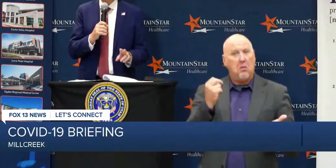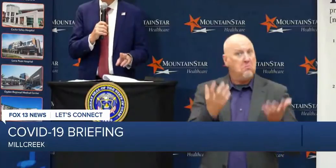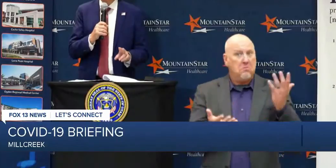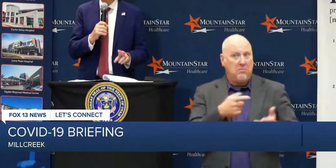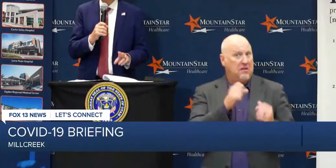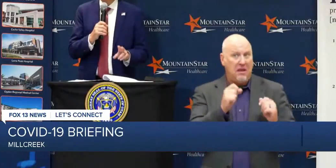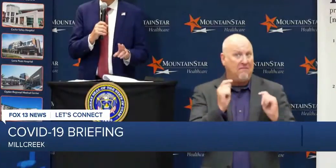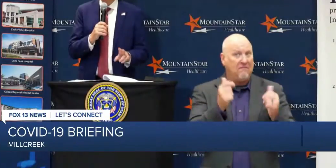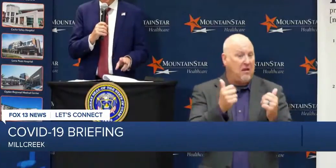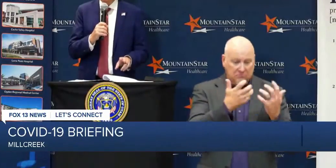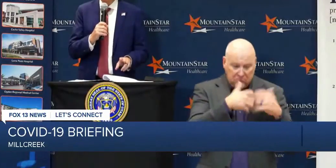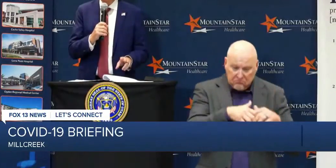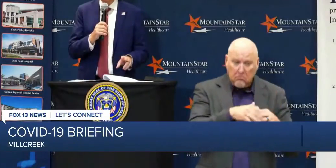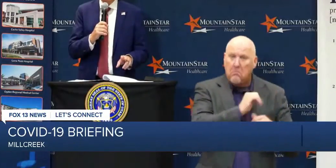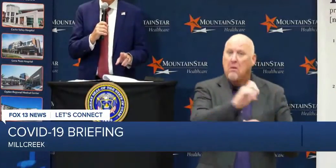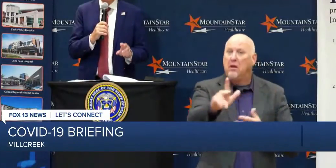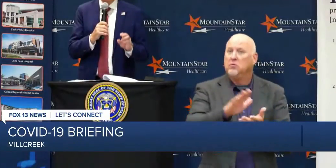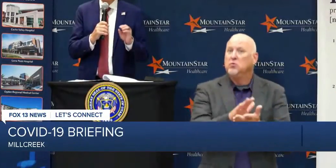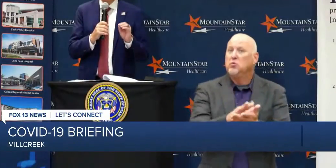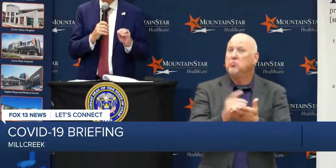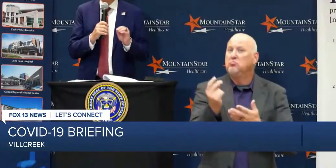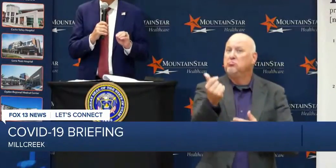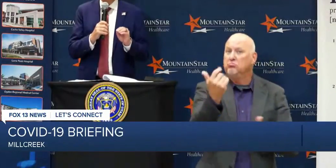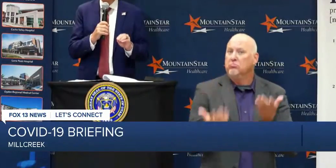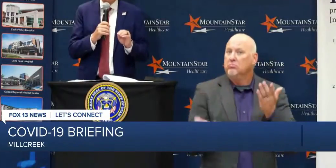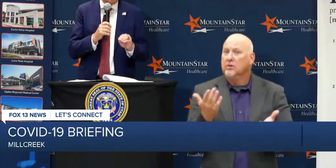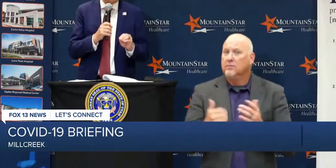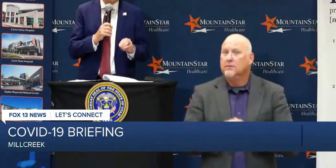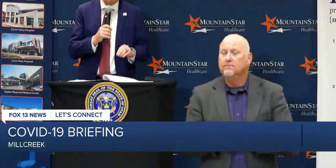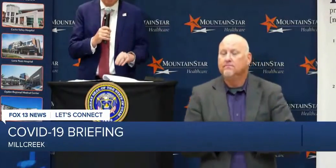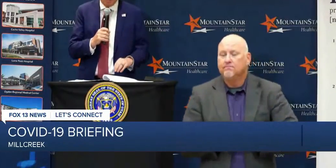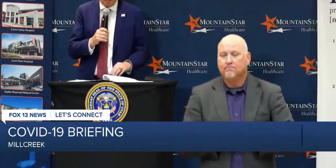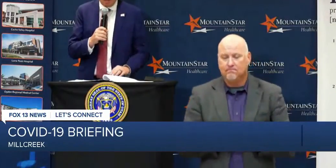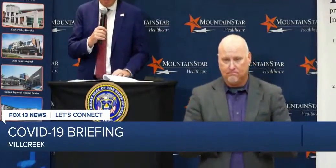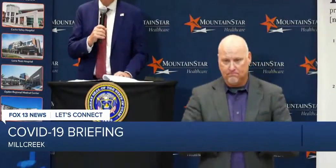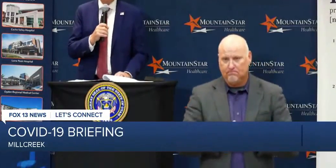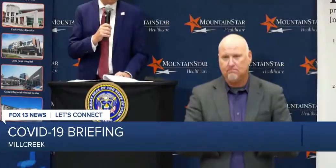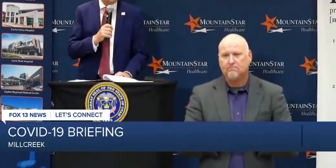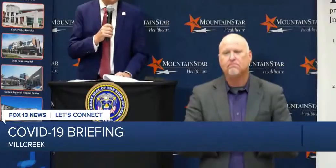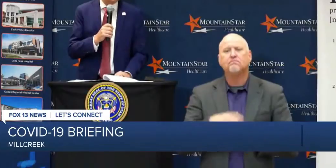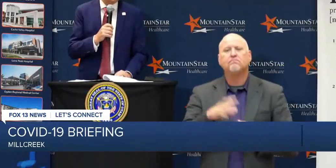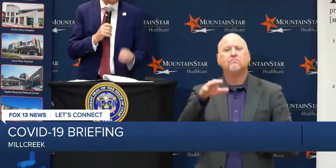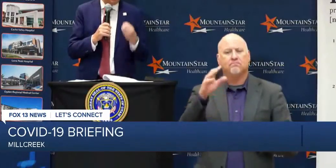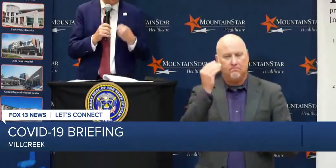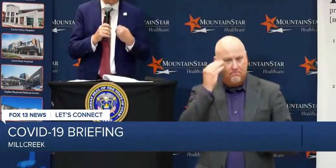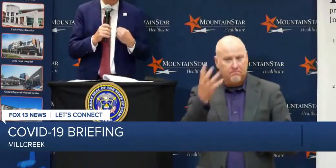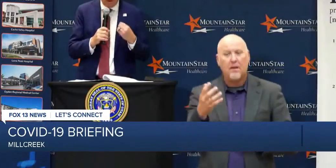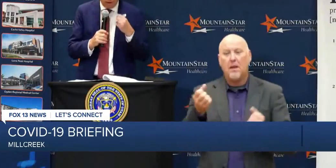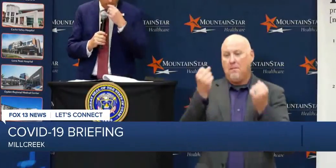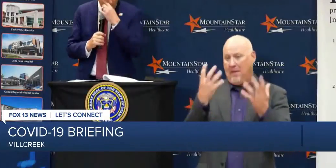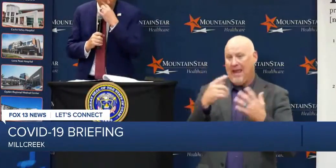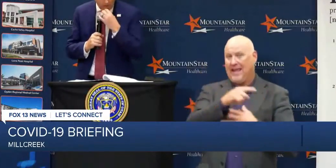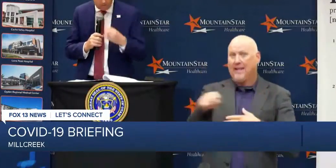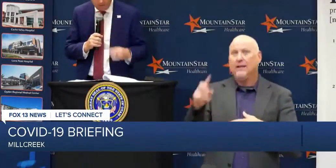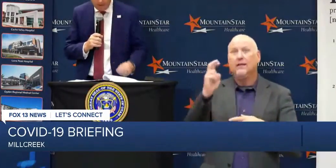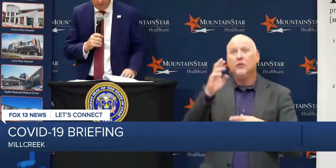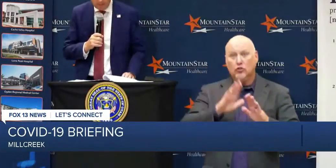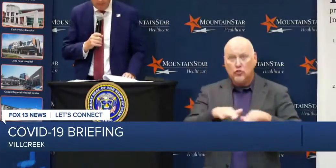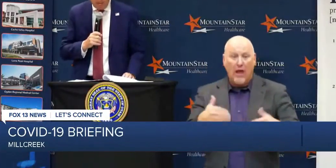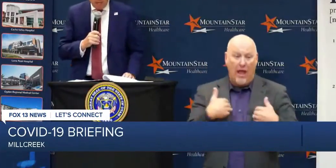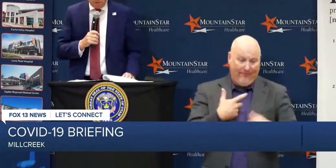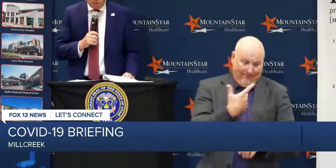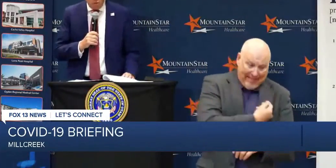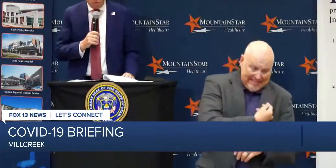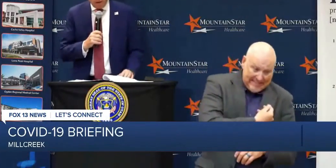a KN95 mask, then your child will not have to be quarantined if they were wearing a high quality